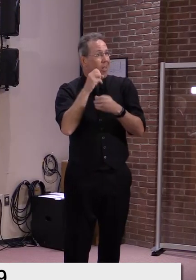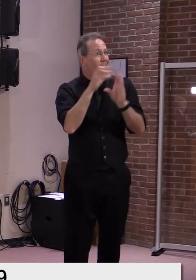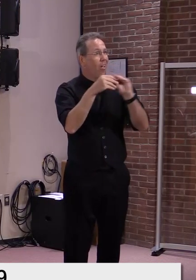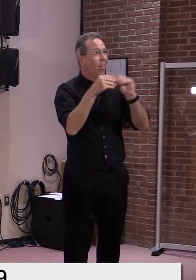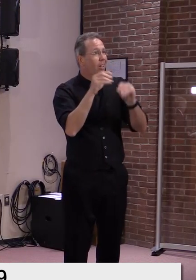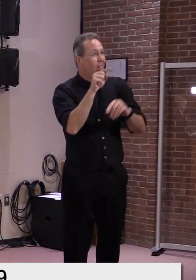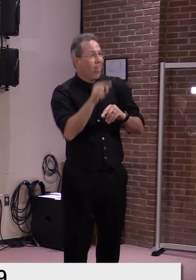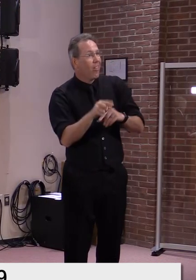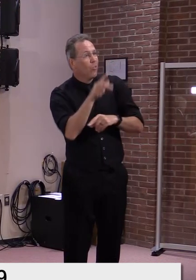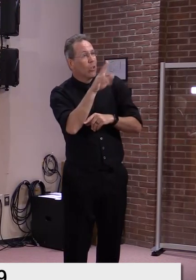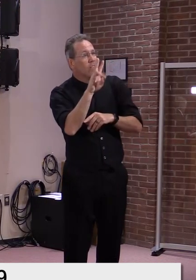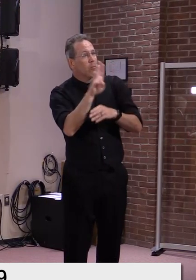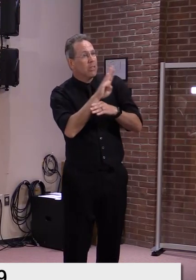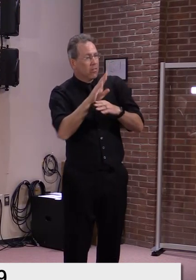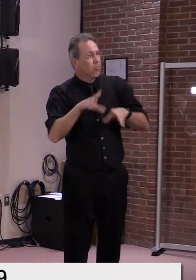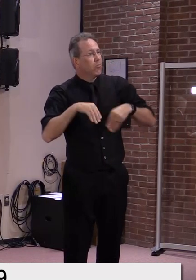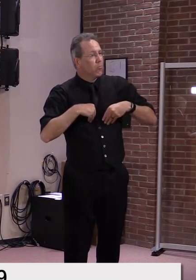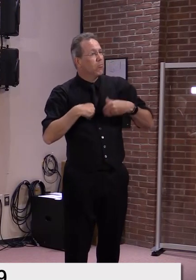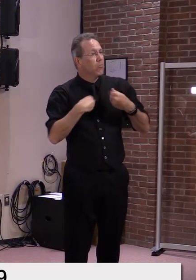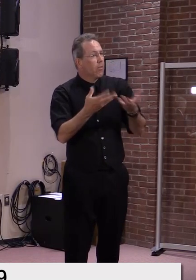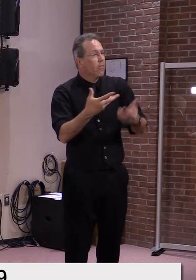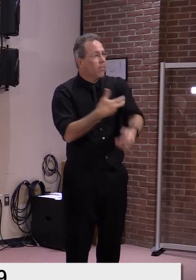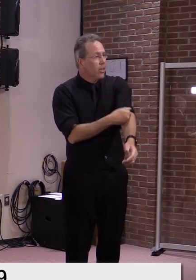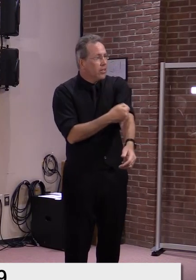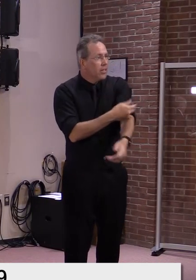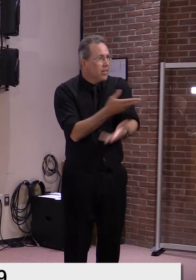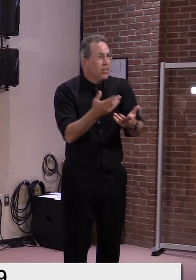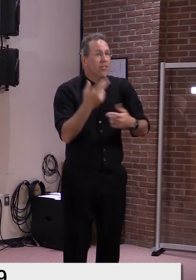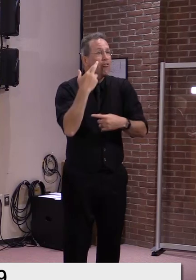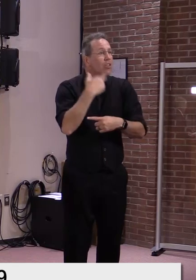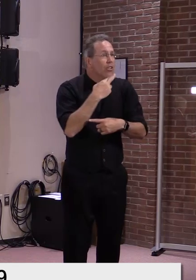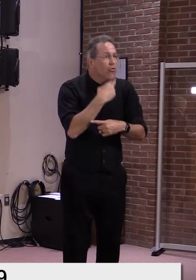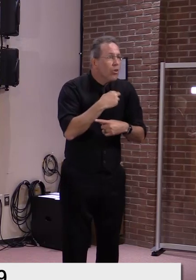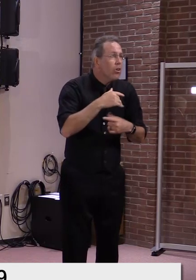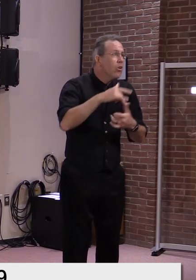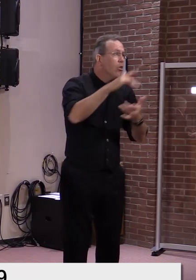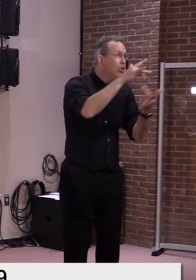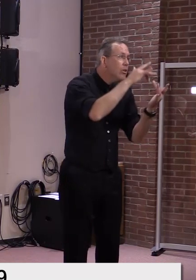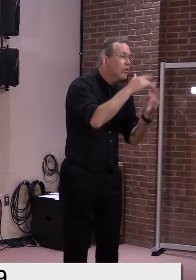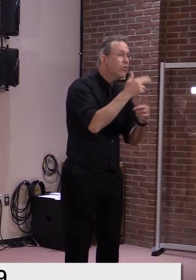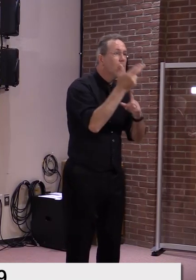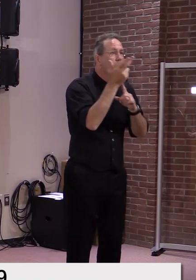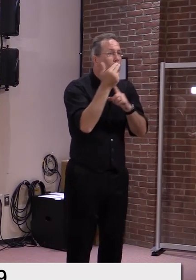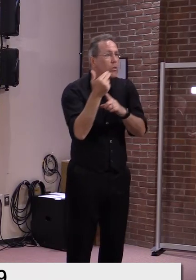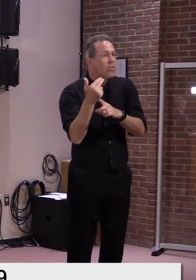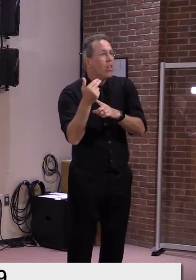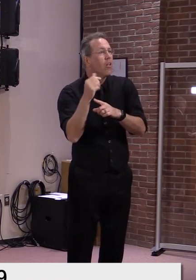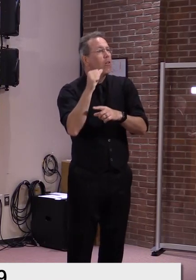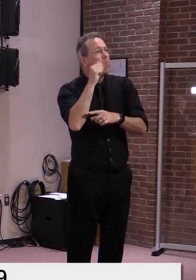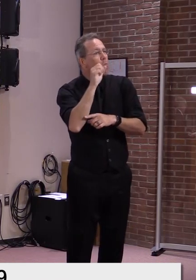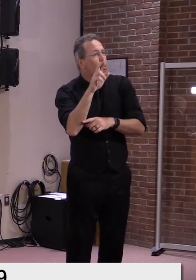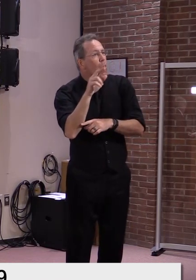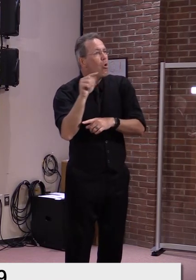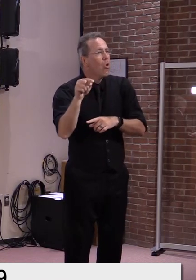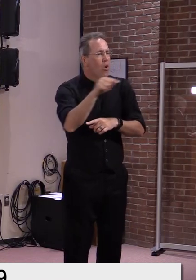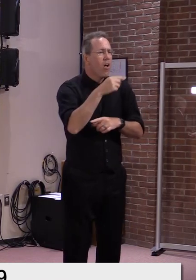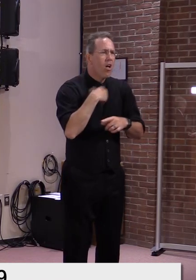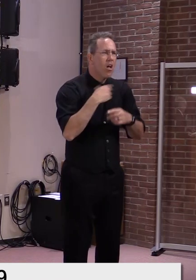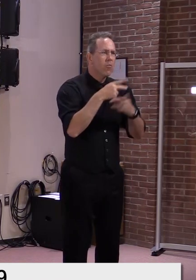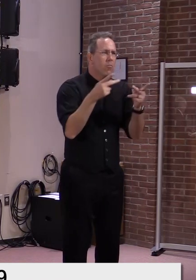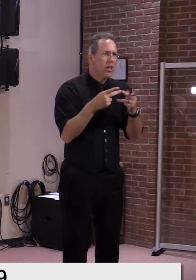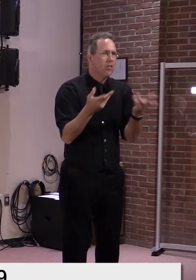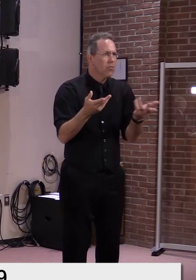tourism industry, which we've had one round, we're doing another round of vaccination clinics with them, or it's